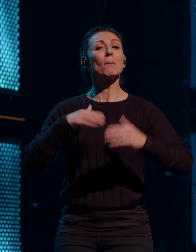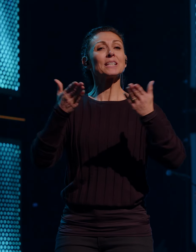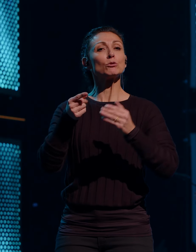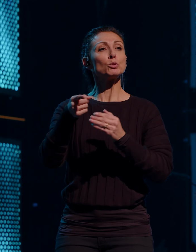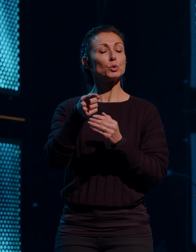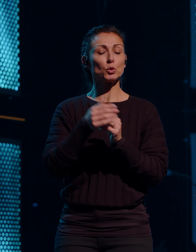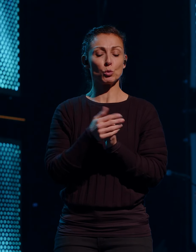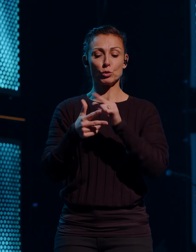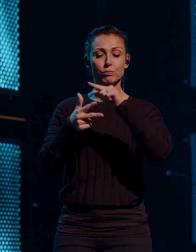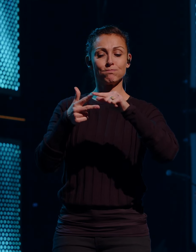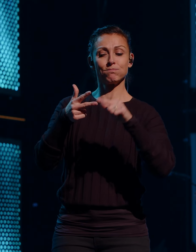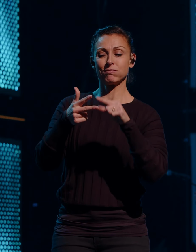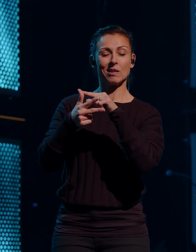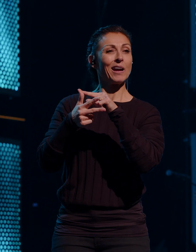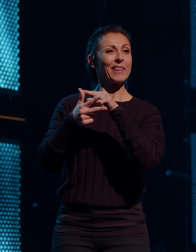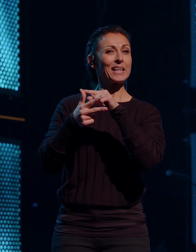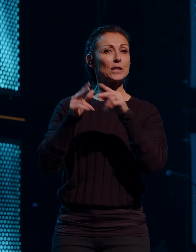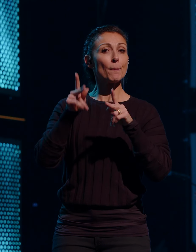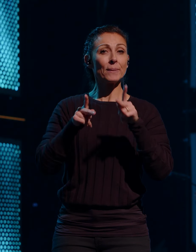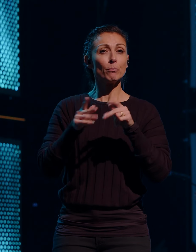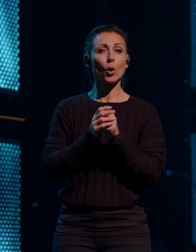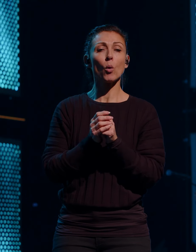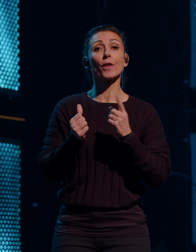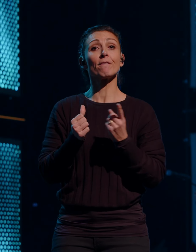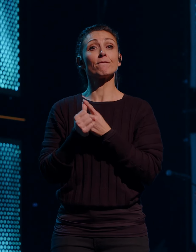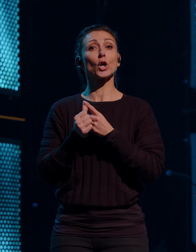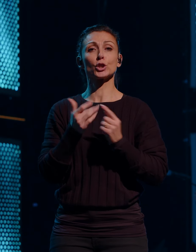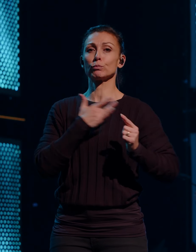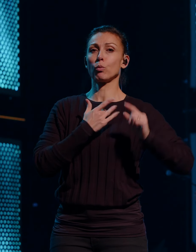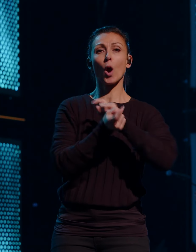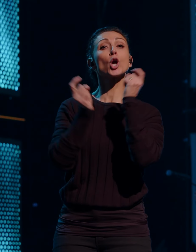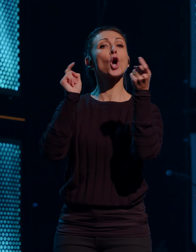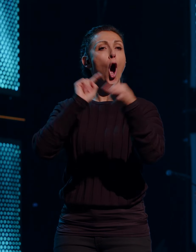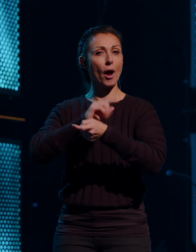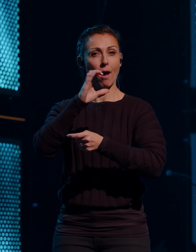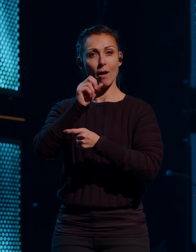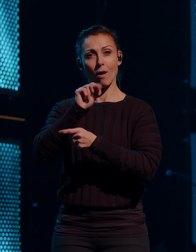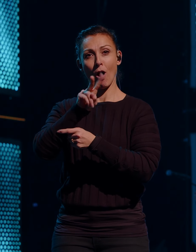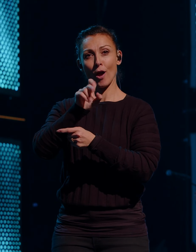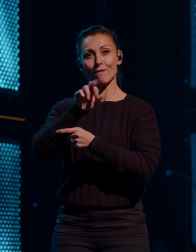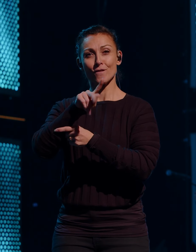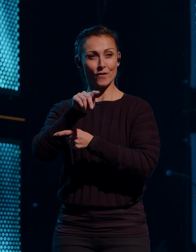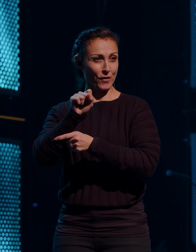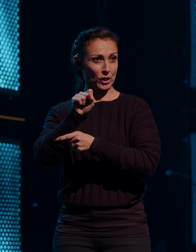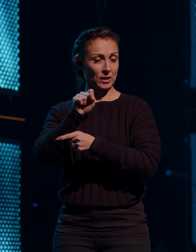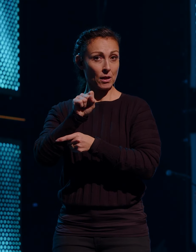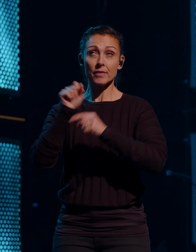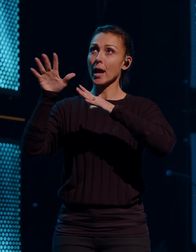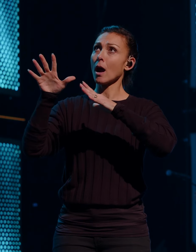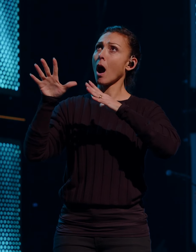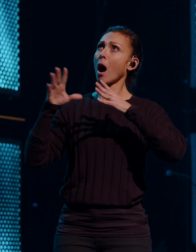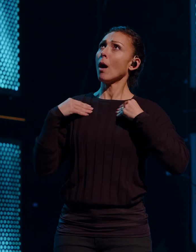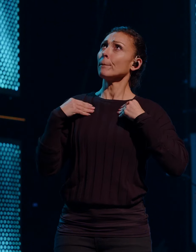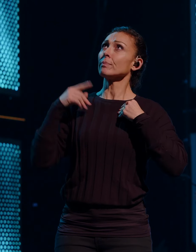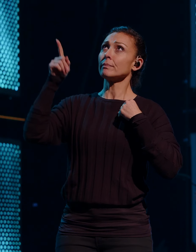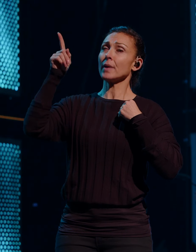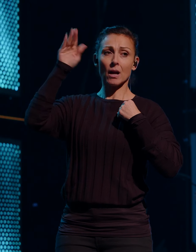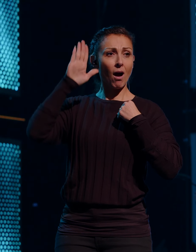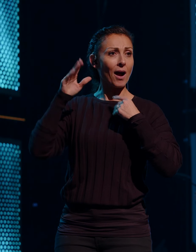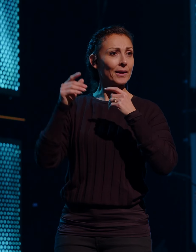Philippi. We get to see how this church was formed and to see the people who are recipients of God's grace and the peace that they